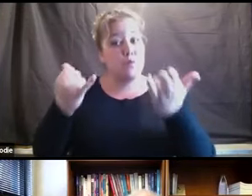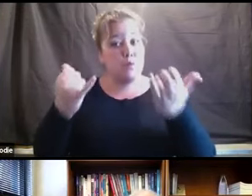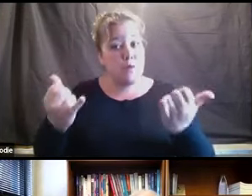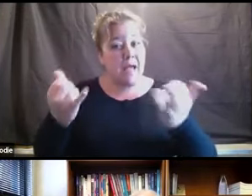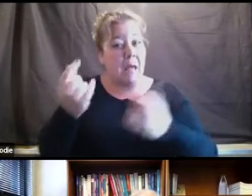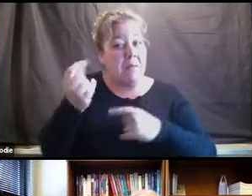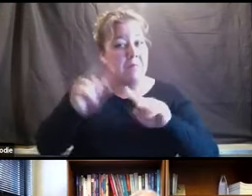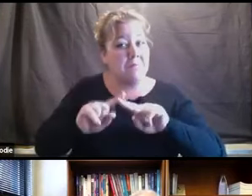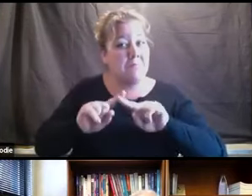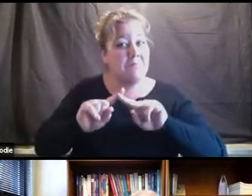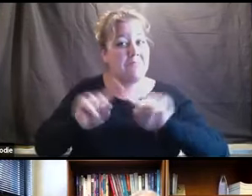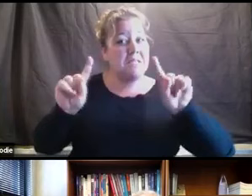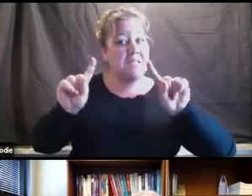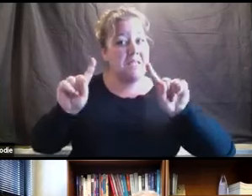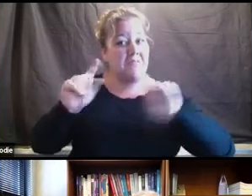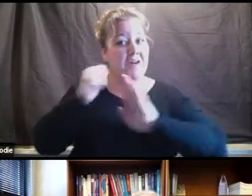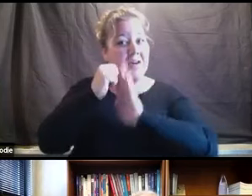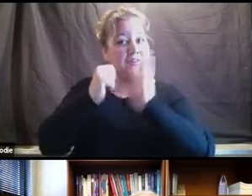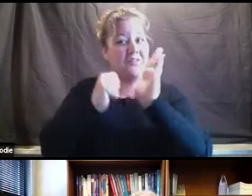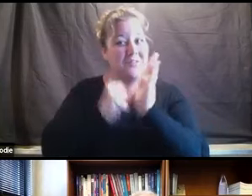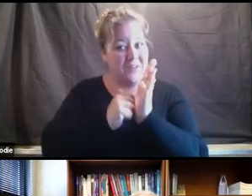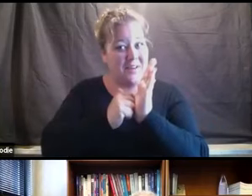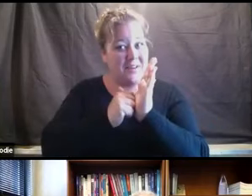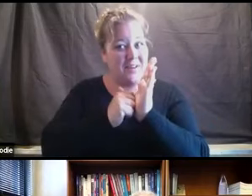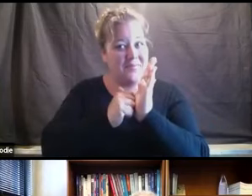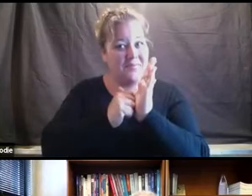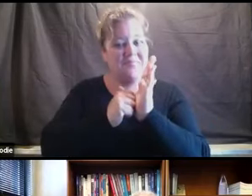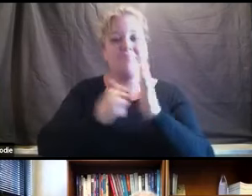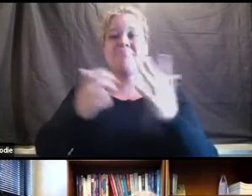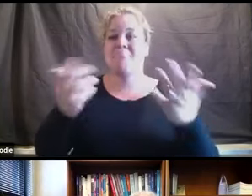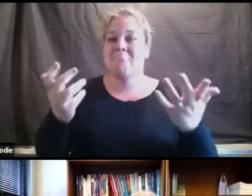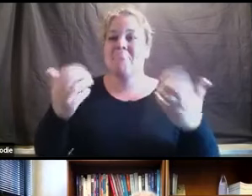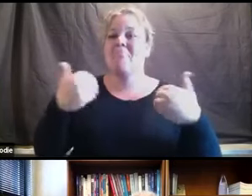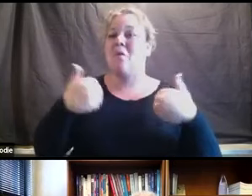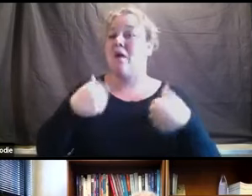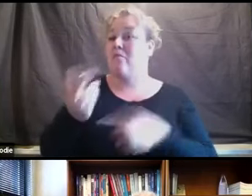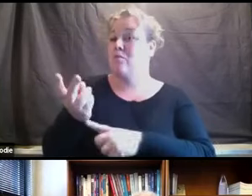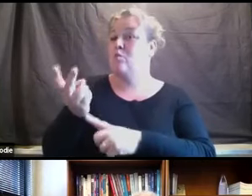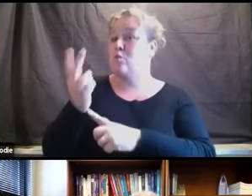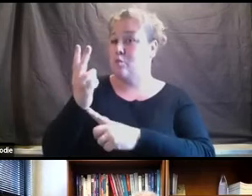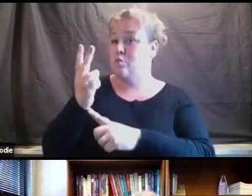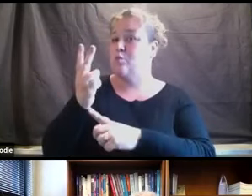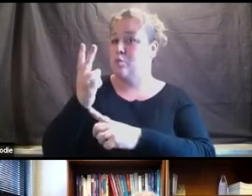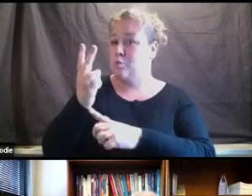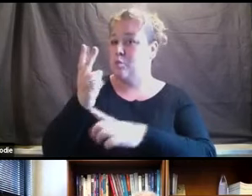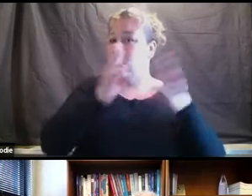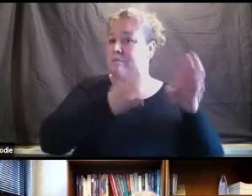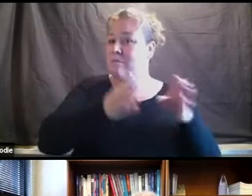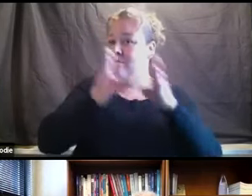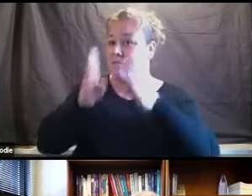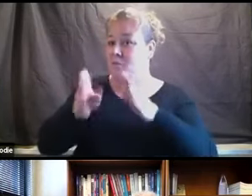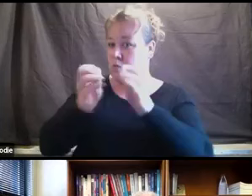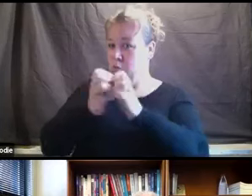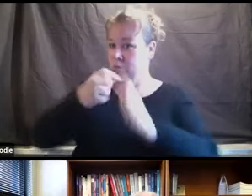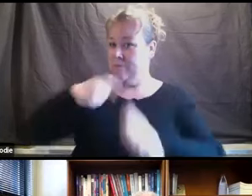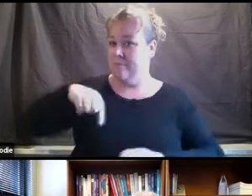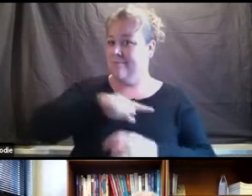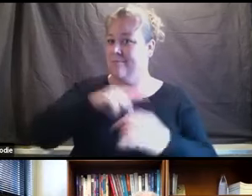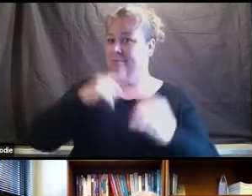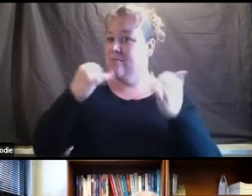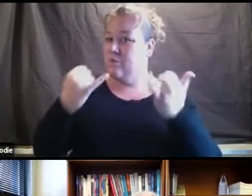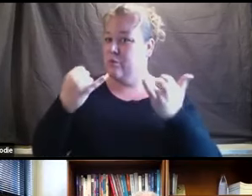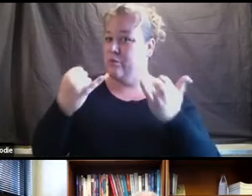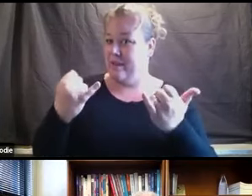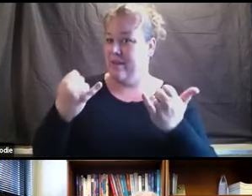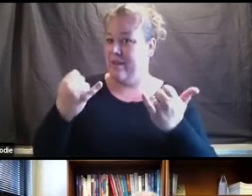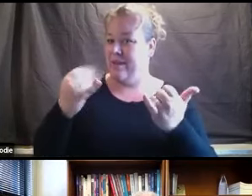different agenda to our media briefing. We have two individuals on with us today, and we're gonna let